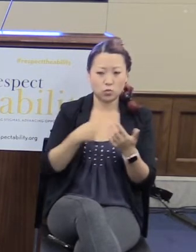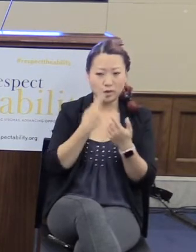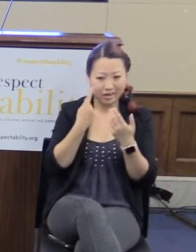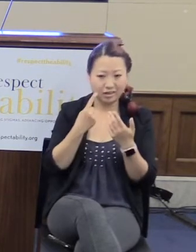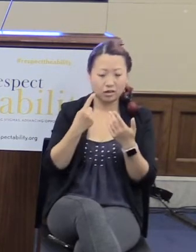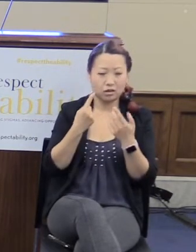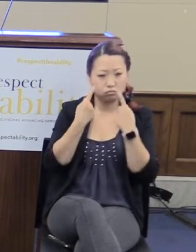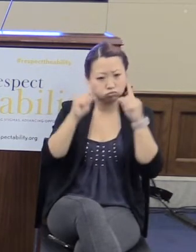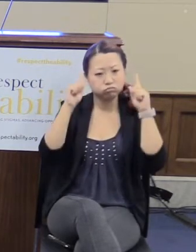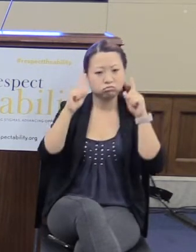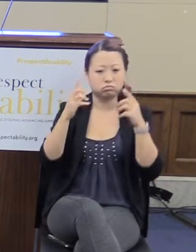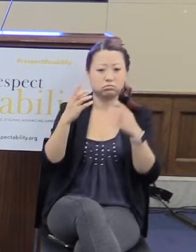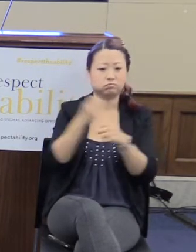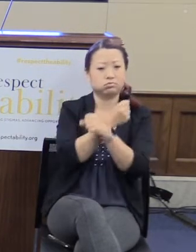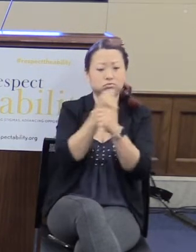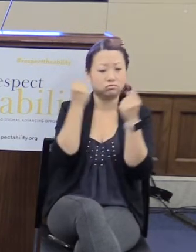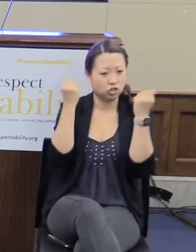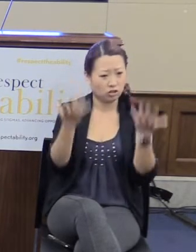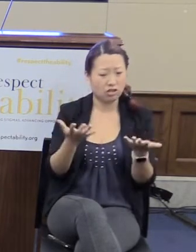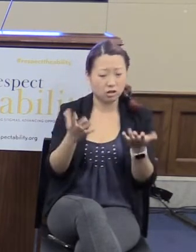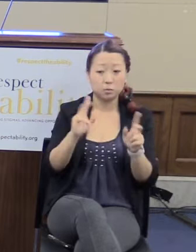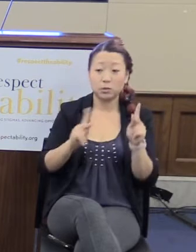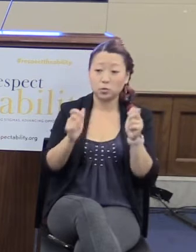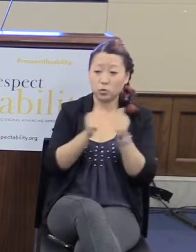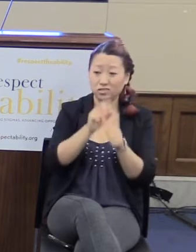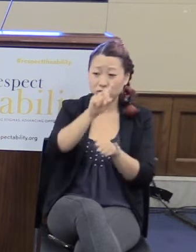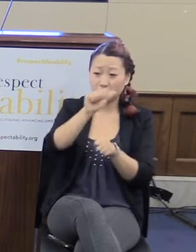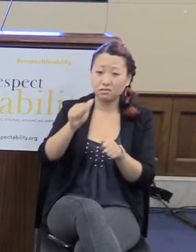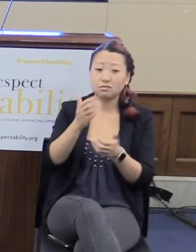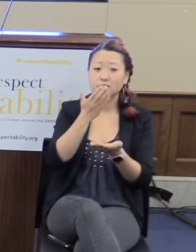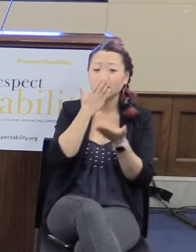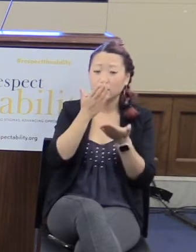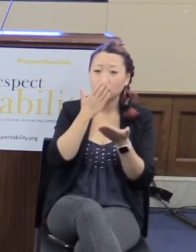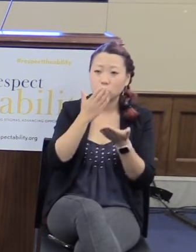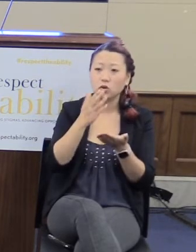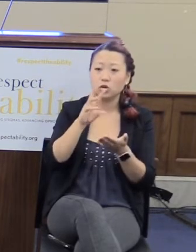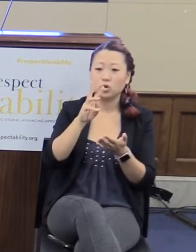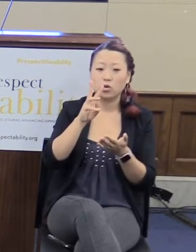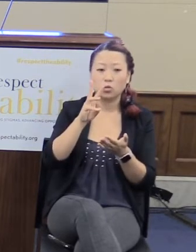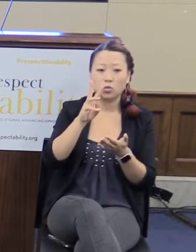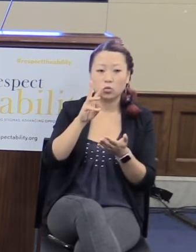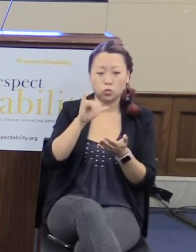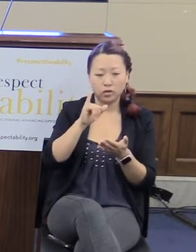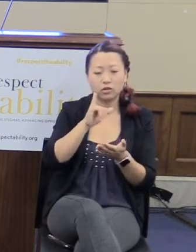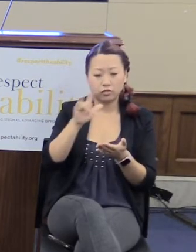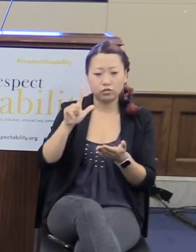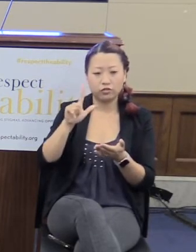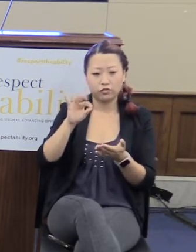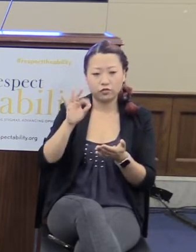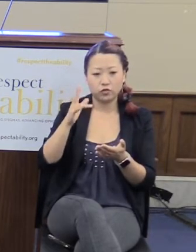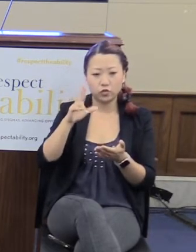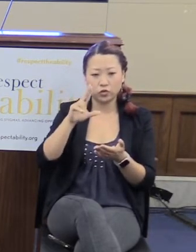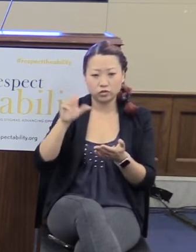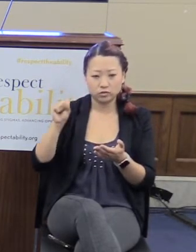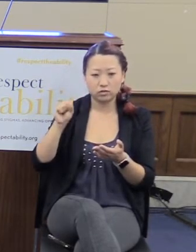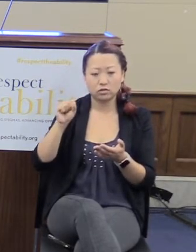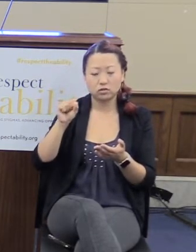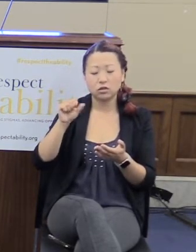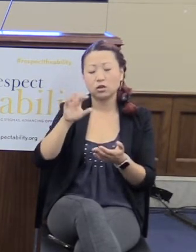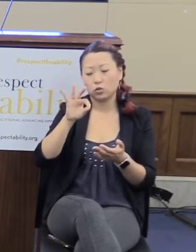people that live with disability that, thanks to the Wheels of Happiness Foundation, today are living life with